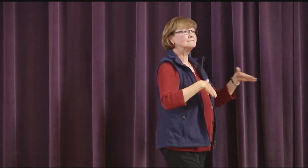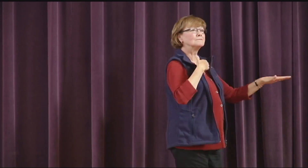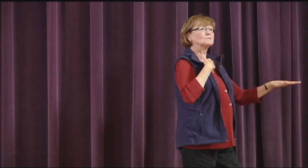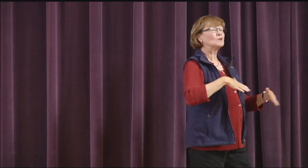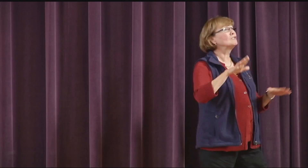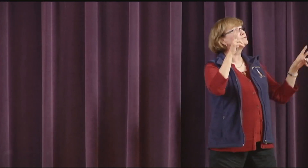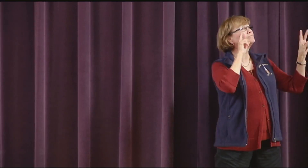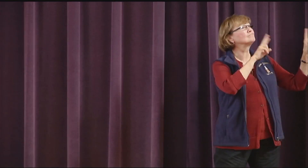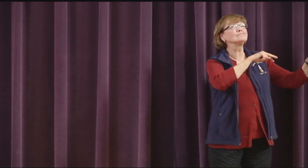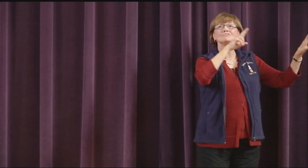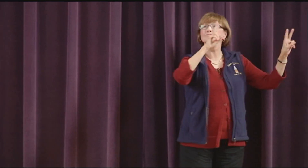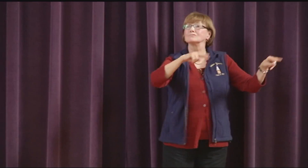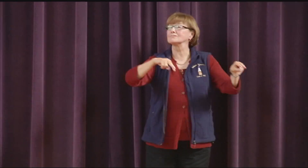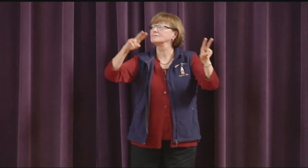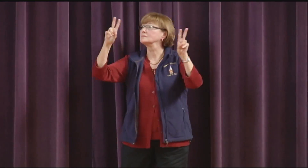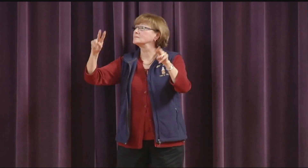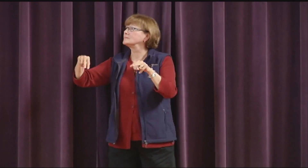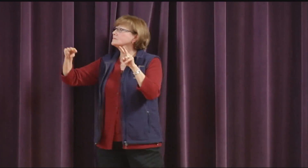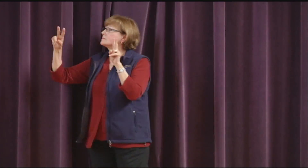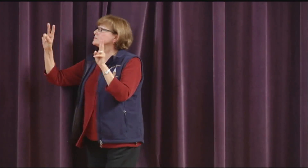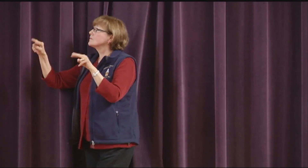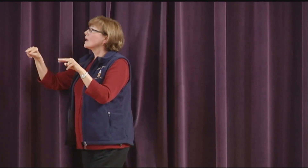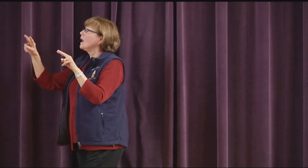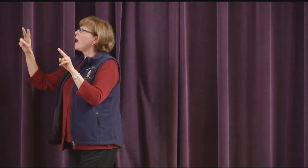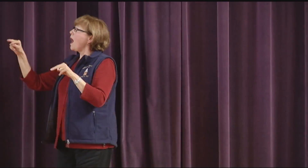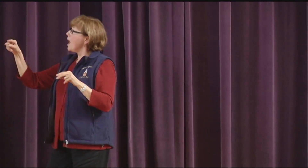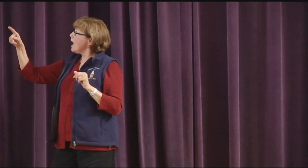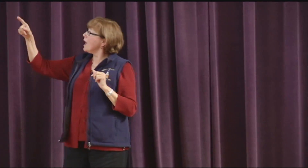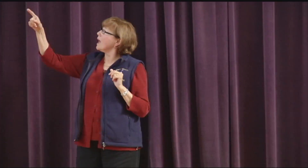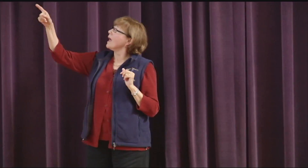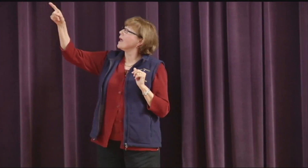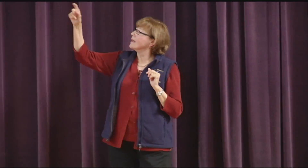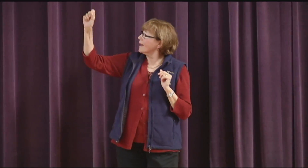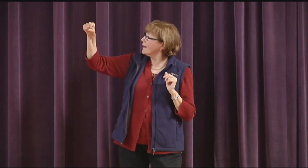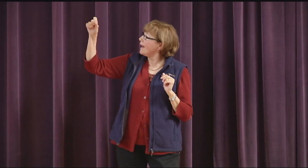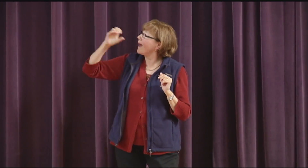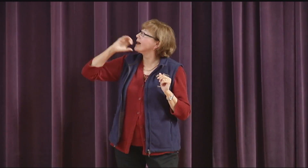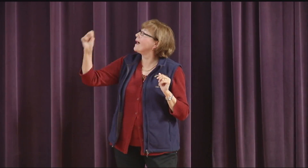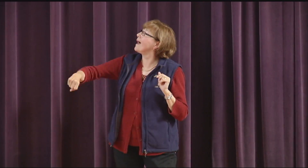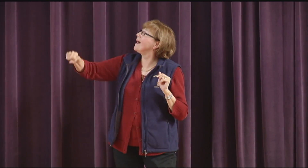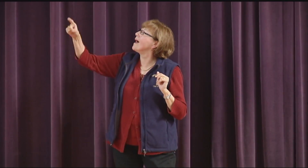Stroll on around the green and marvel at the sights.